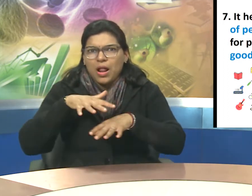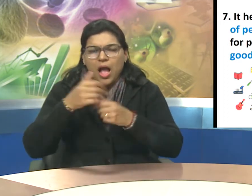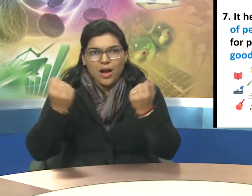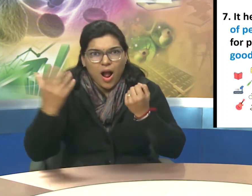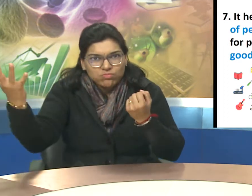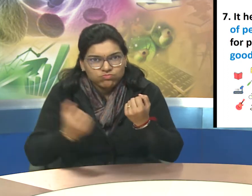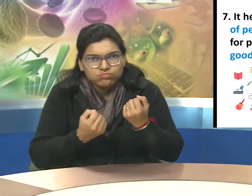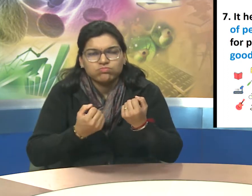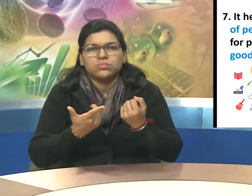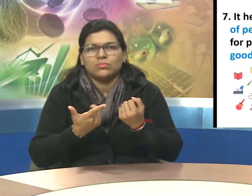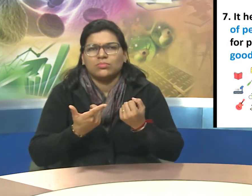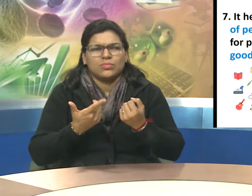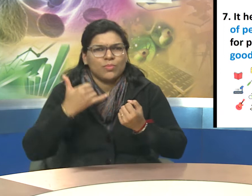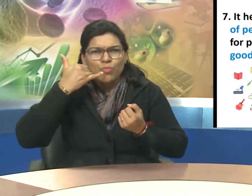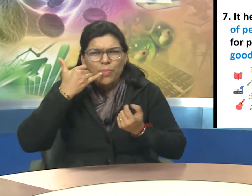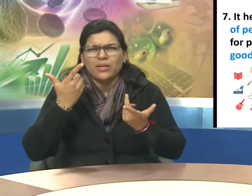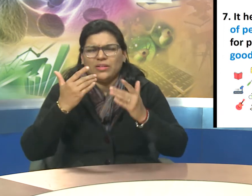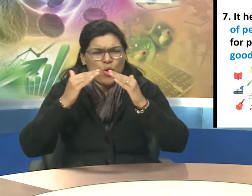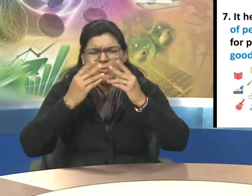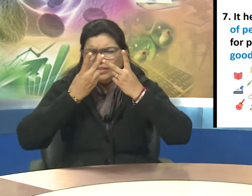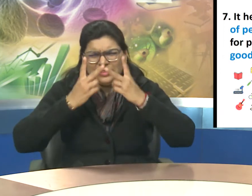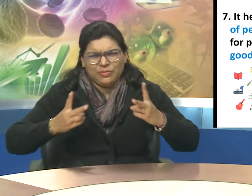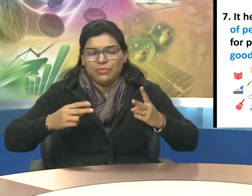bank helps in raising the standards of living